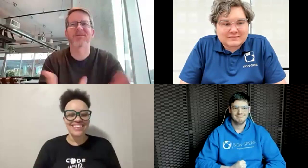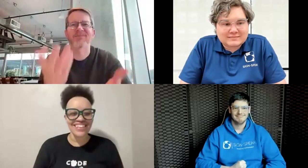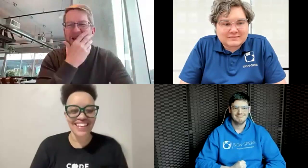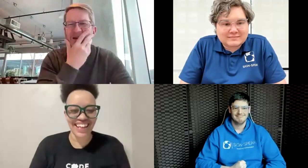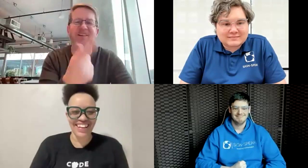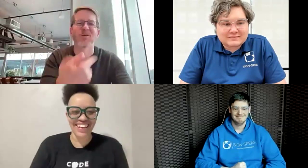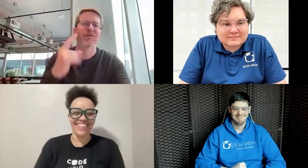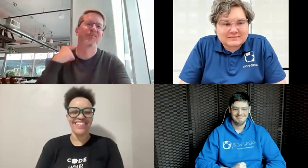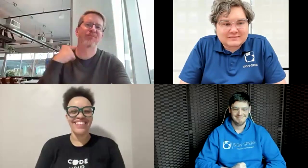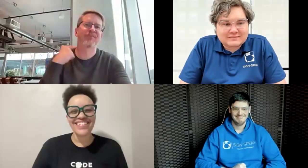Oop,